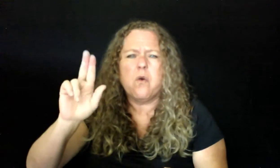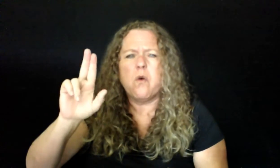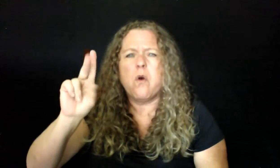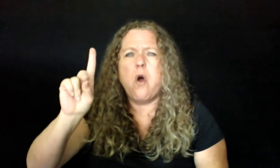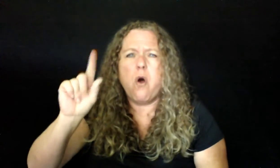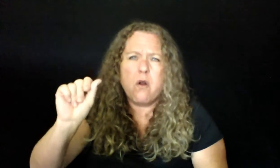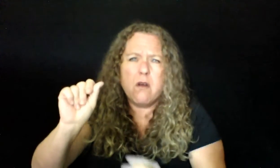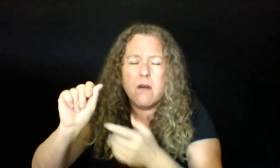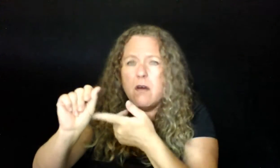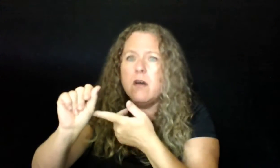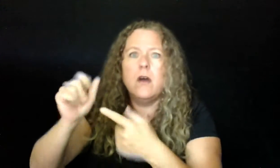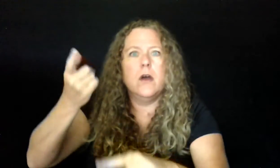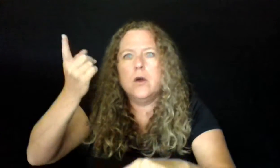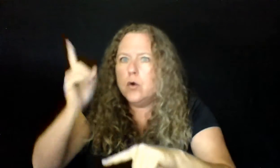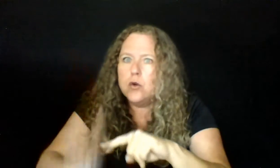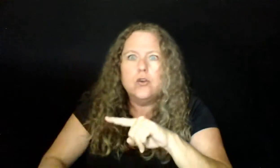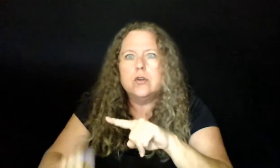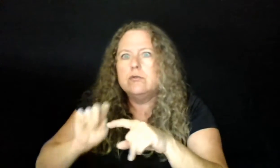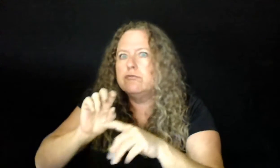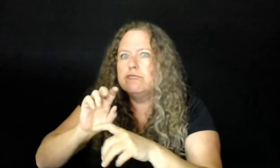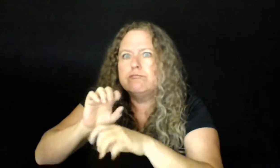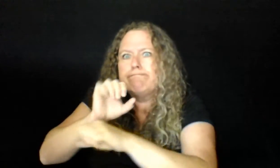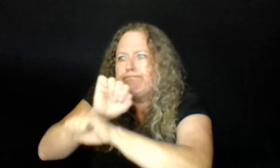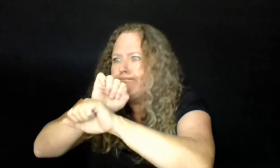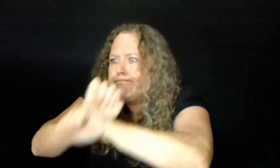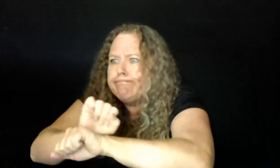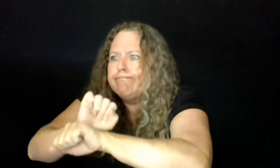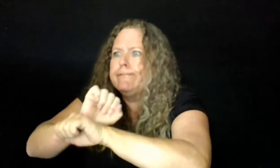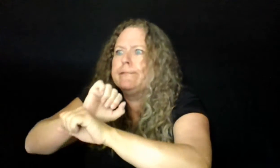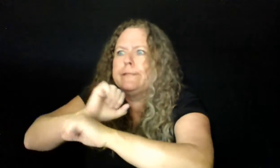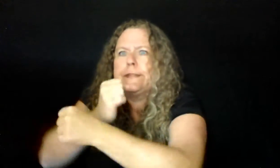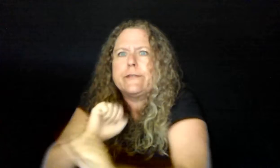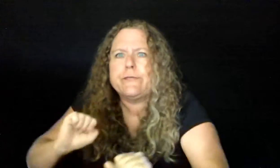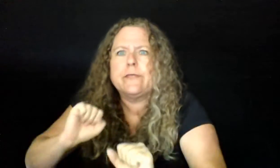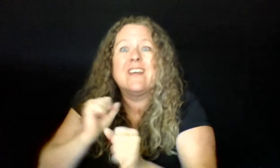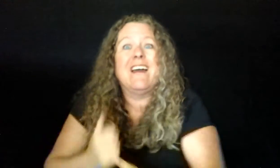lifeboat secure. So the men hoisted it aboard. Then they